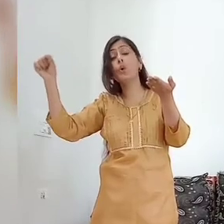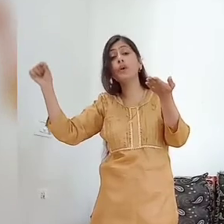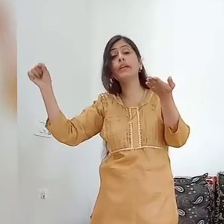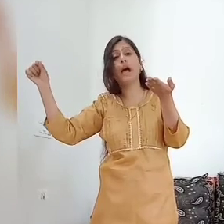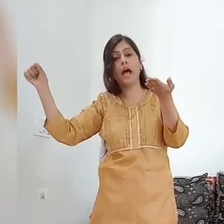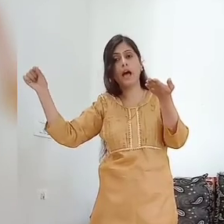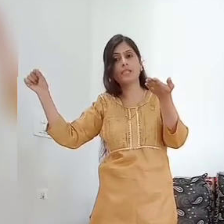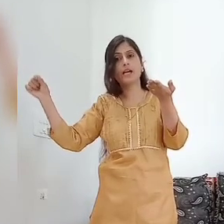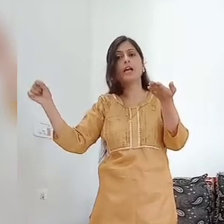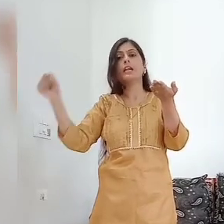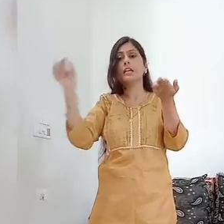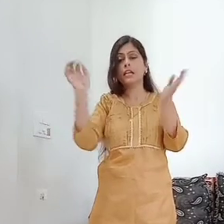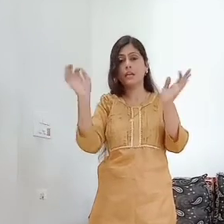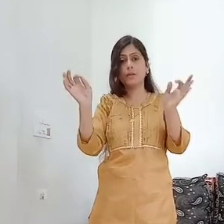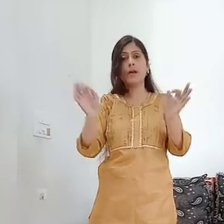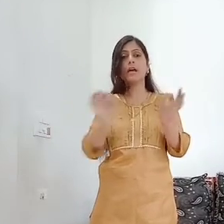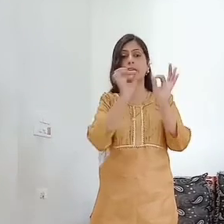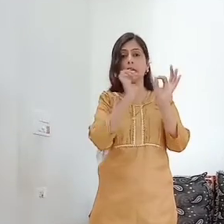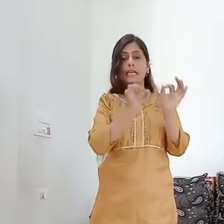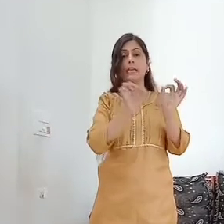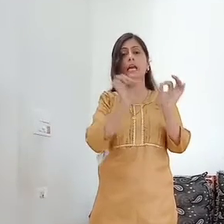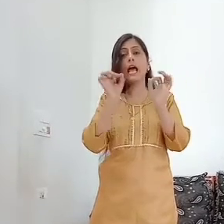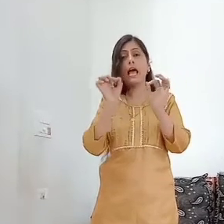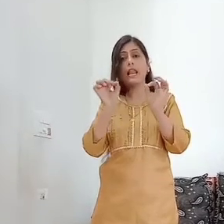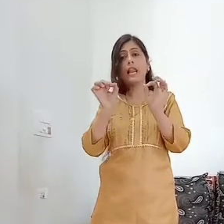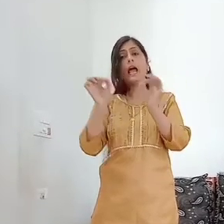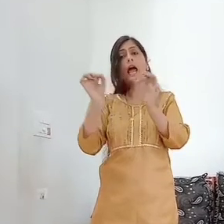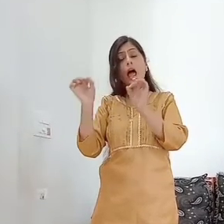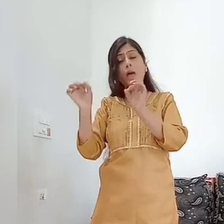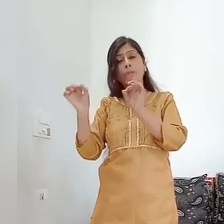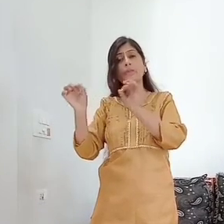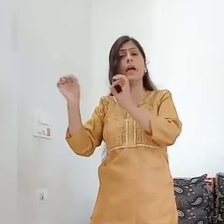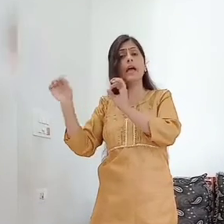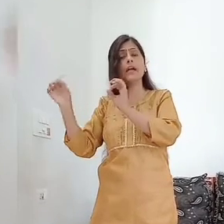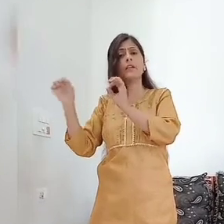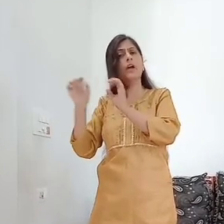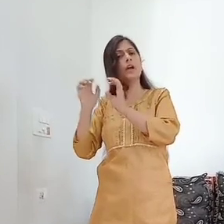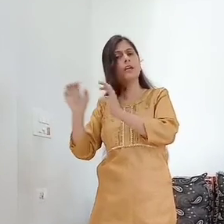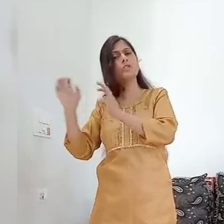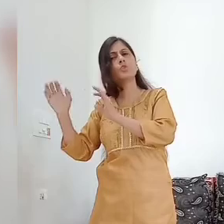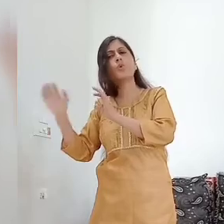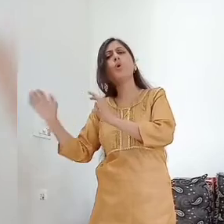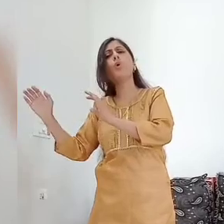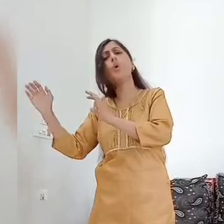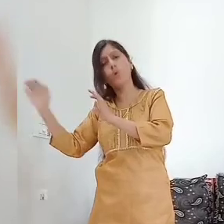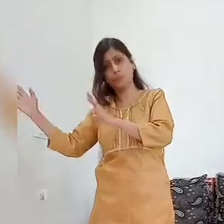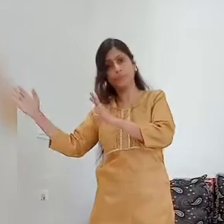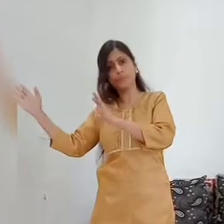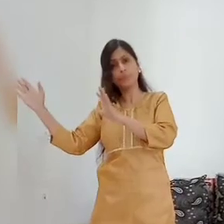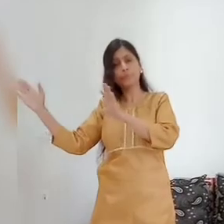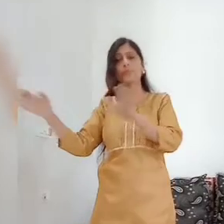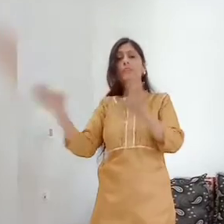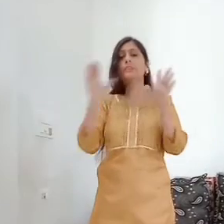known as name K, L, M, N and so on.